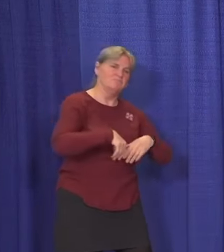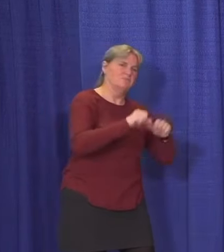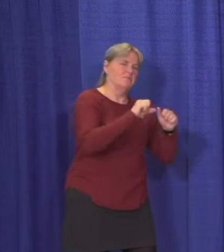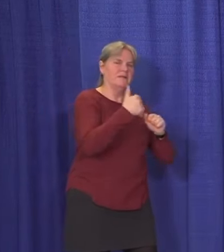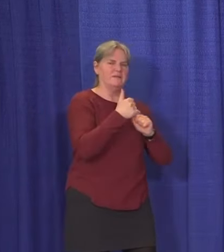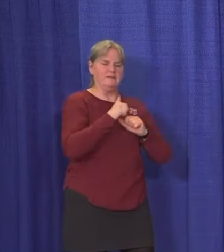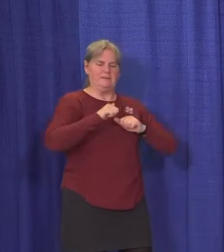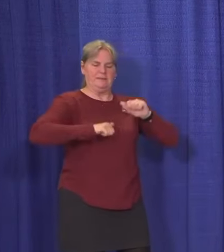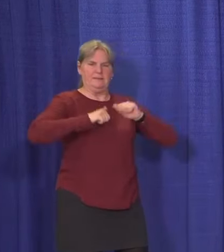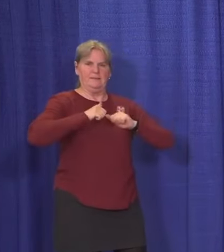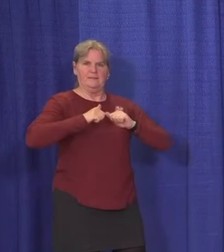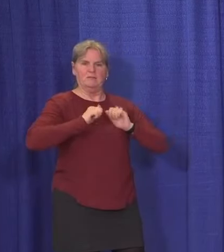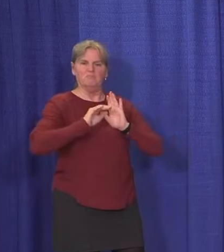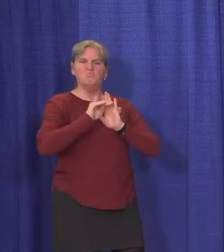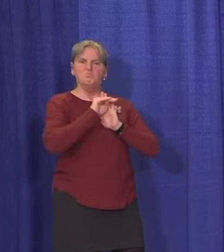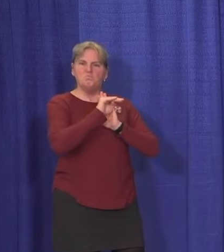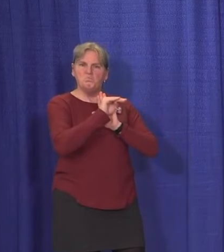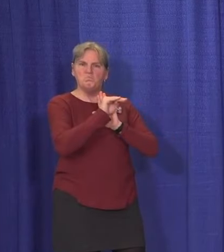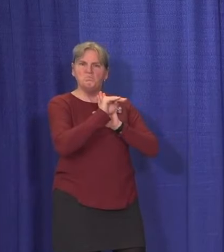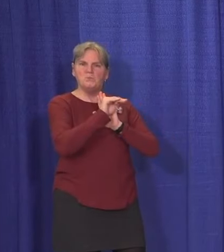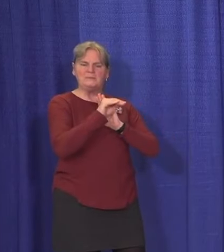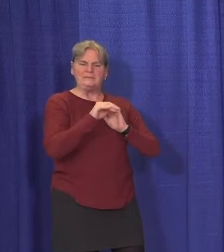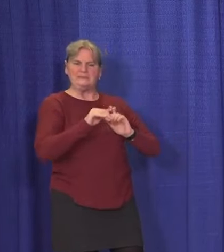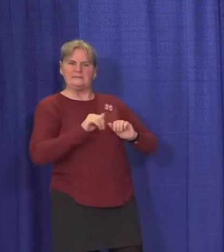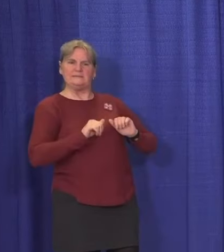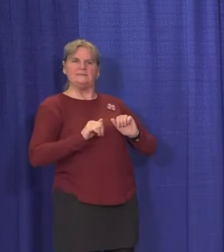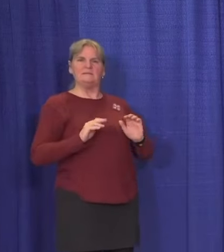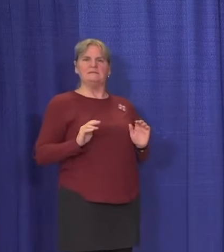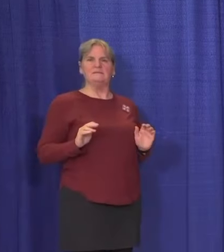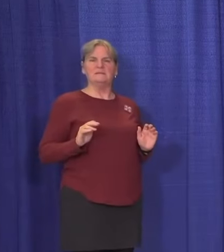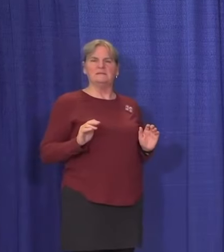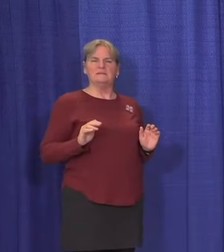people who are holding back